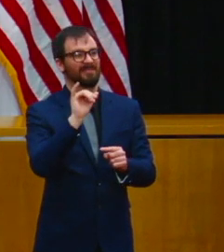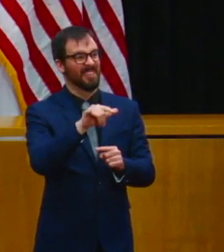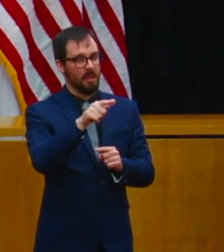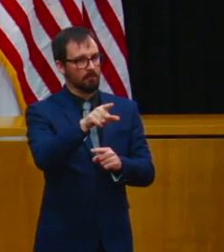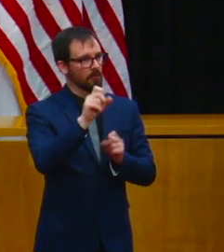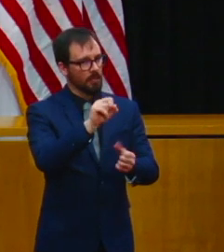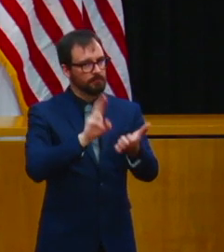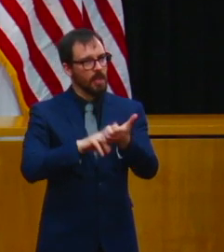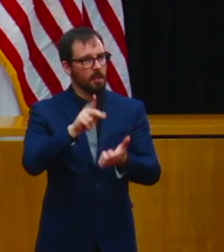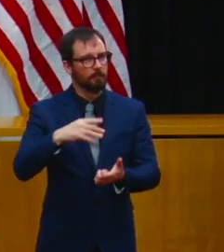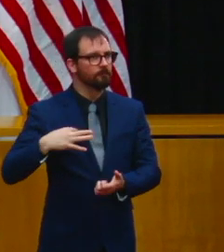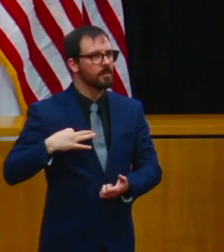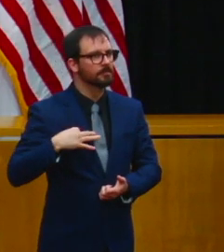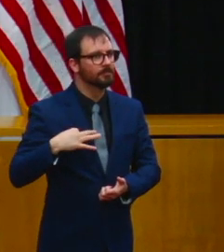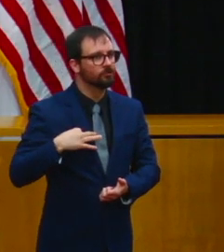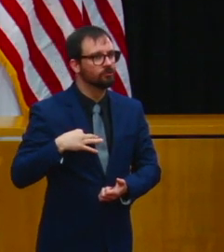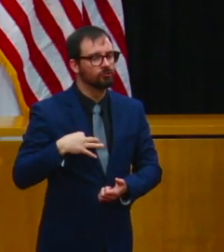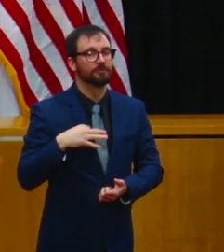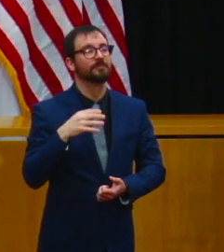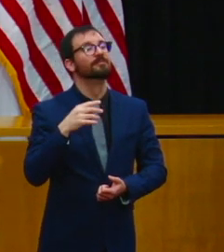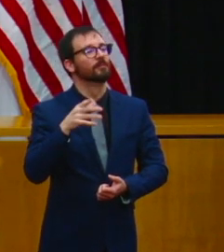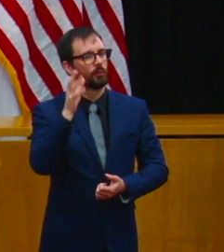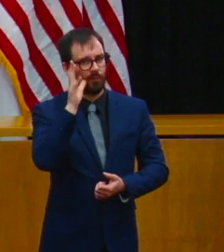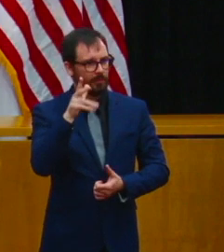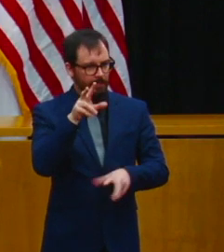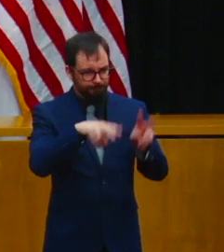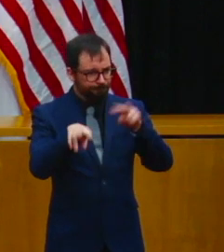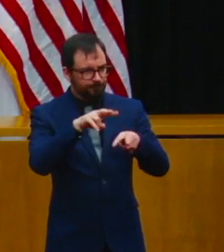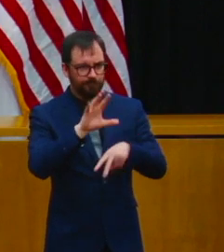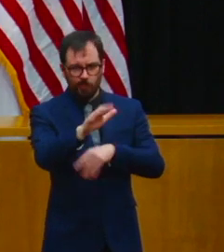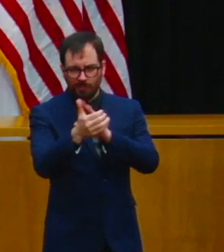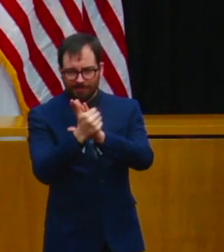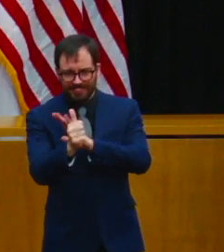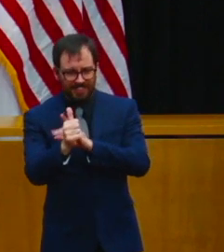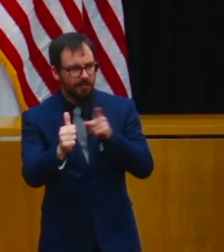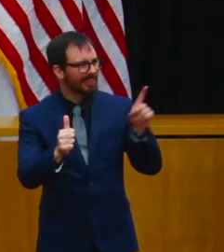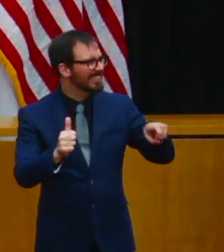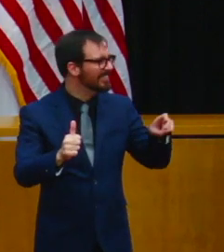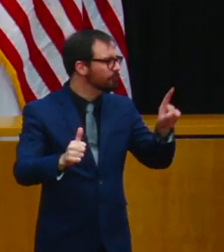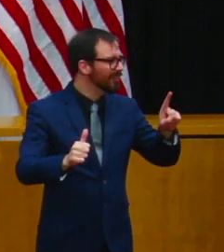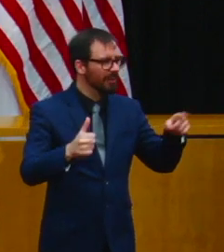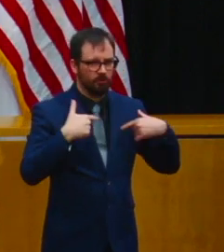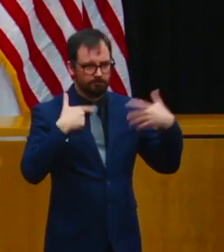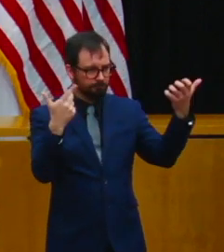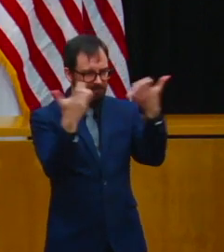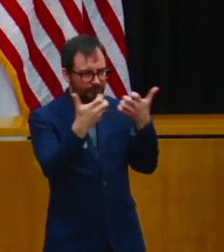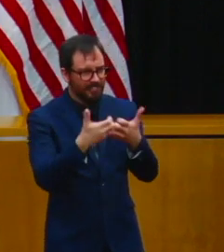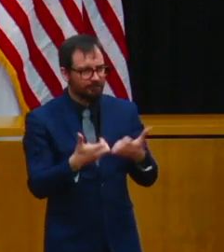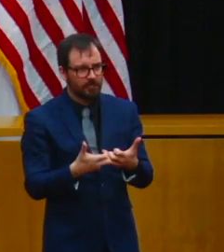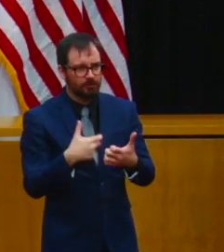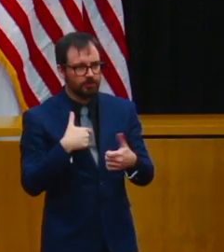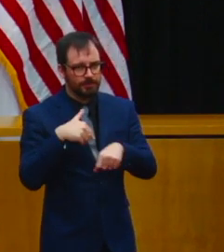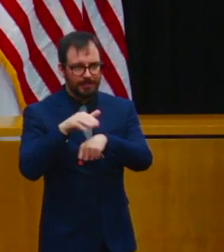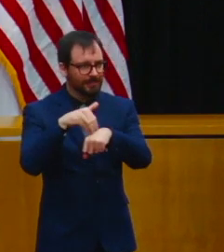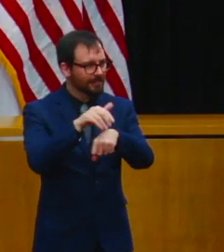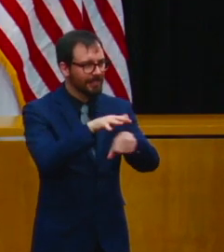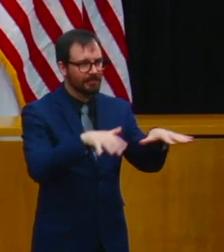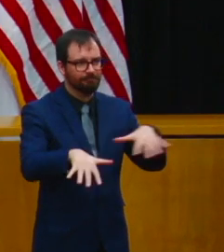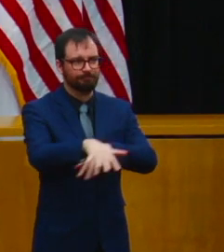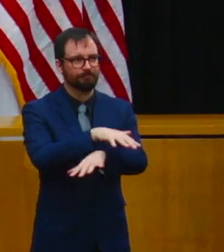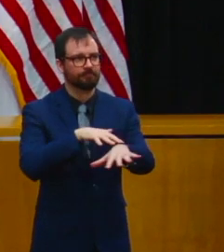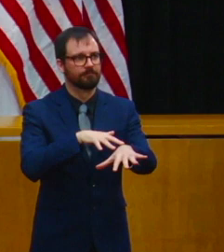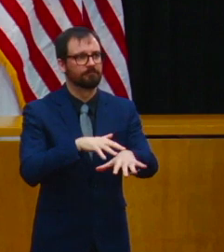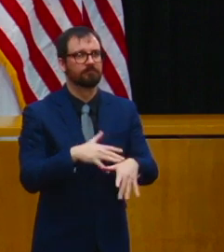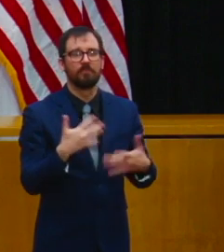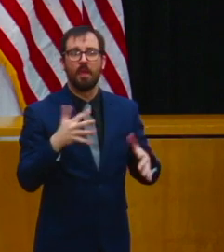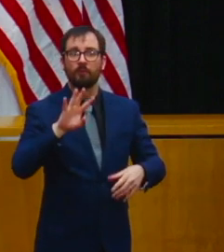sets and where they're most needed. It just went live, and we already have four individuals since this morning who've signed up. We have